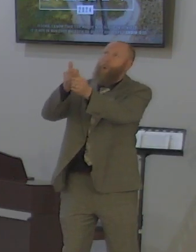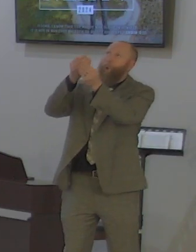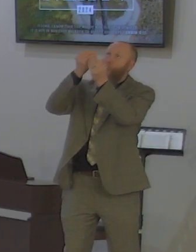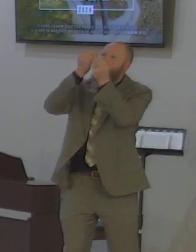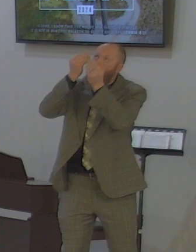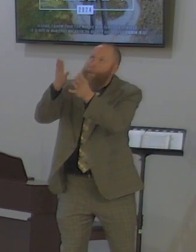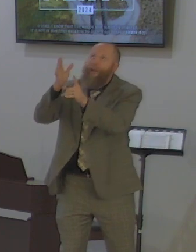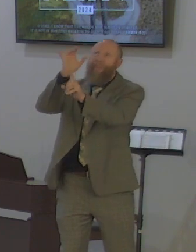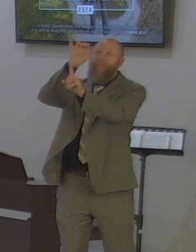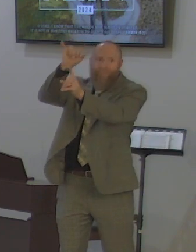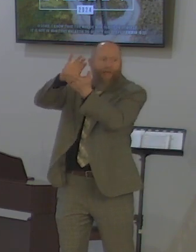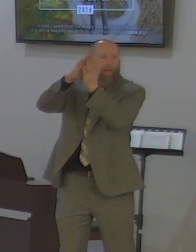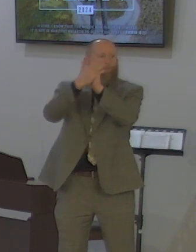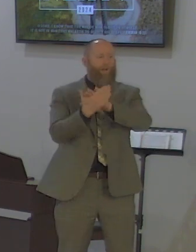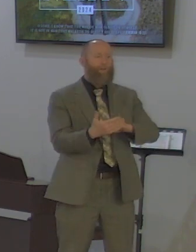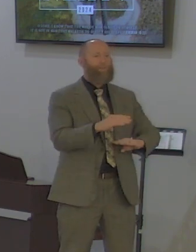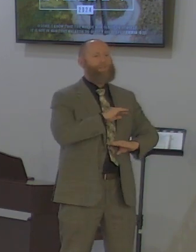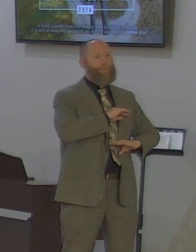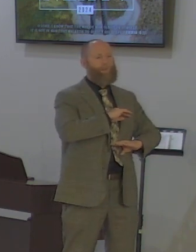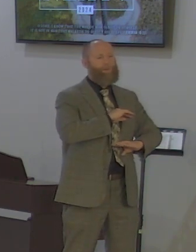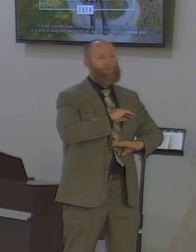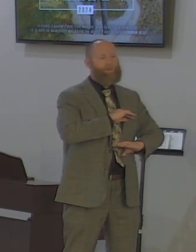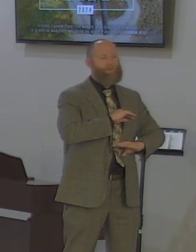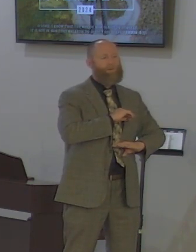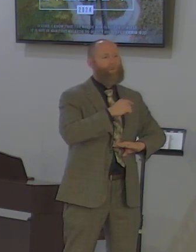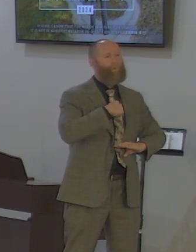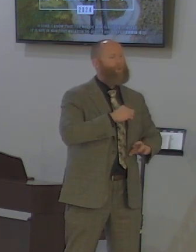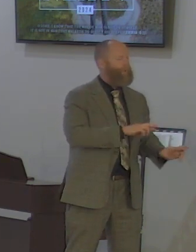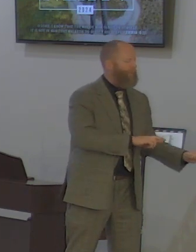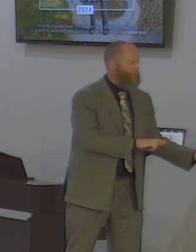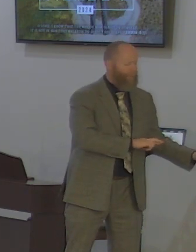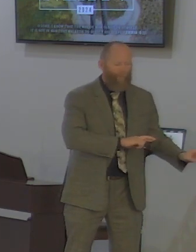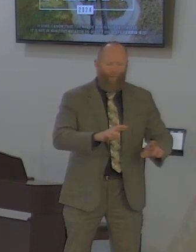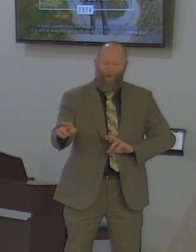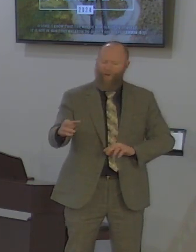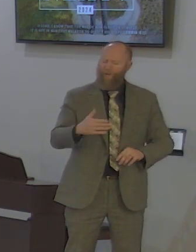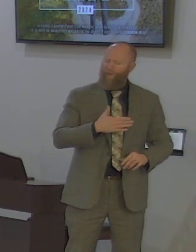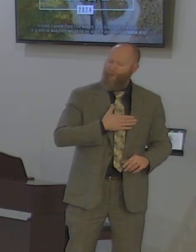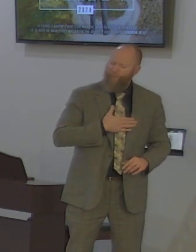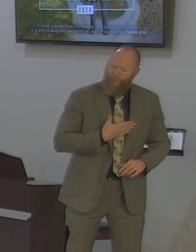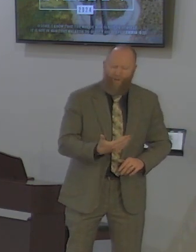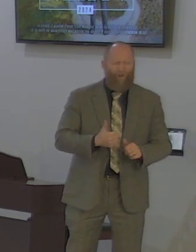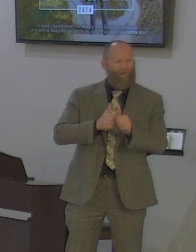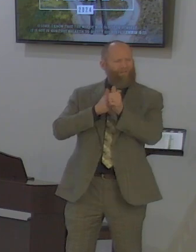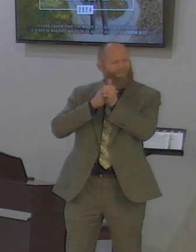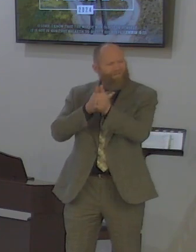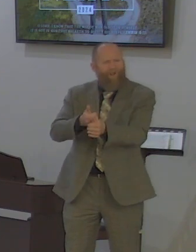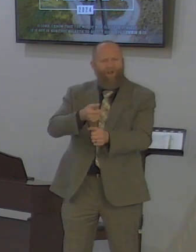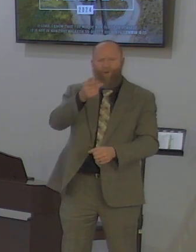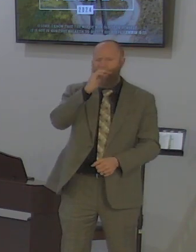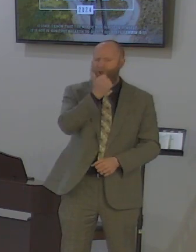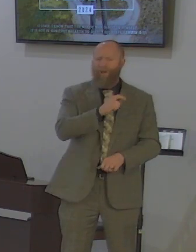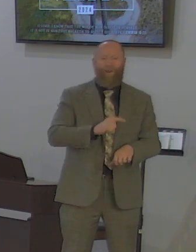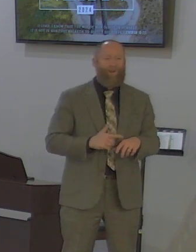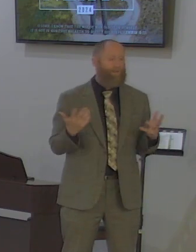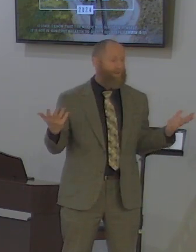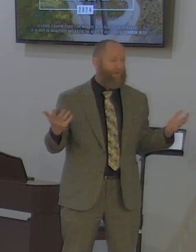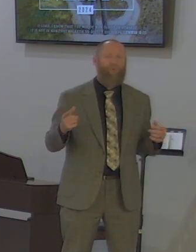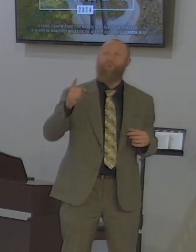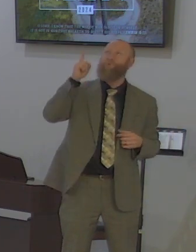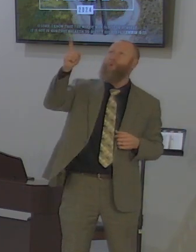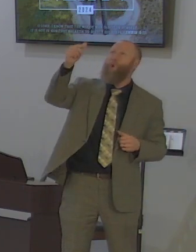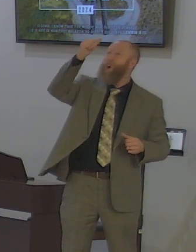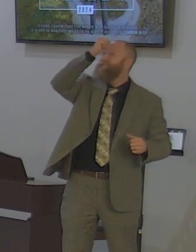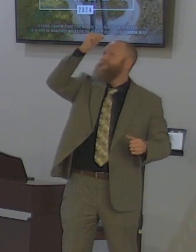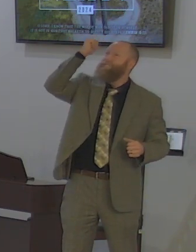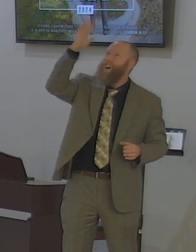quiet, gracious frame of spirit, freely submitting to and taking complacency in God's wise and fatherly disposal of